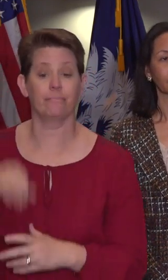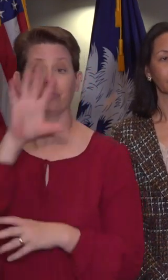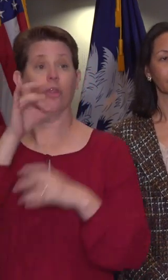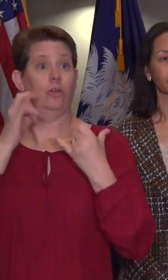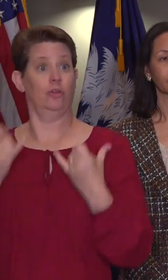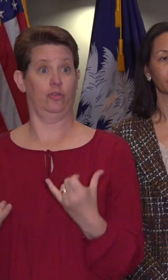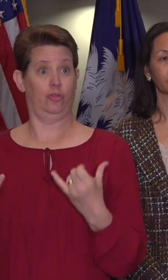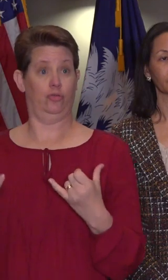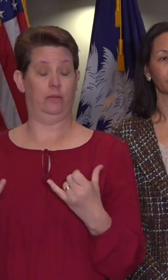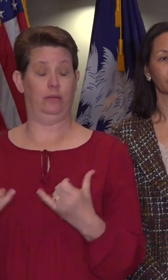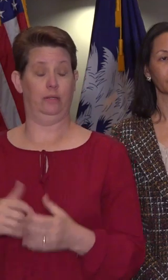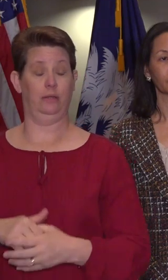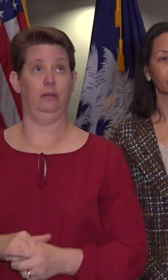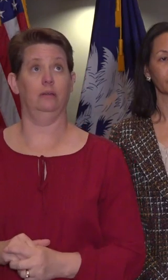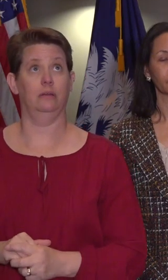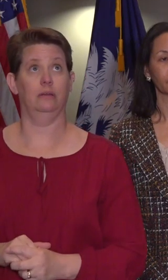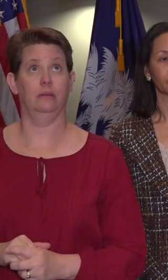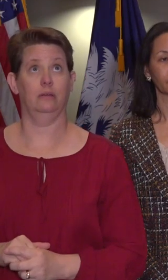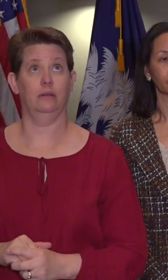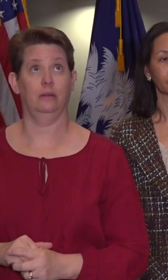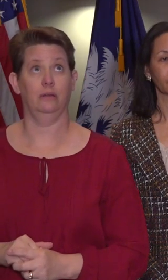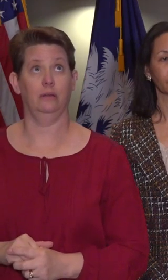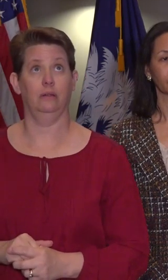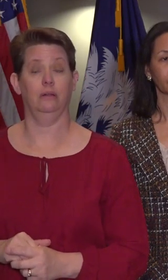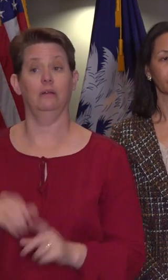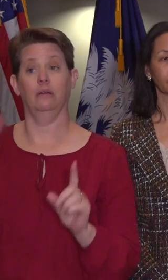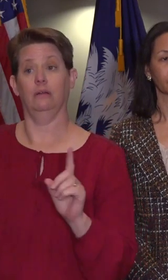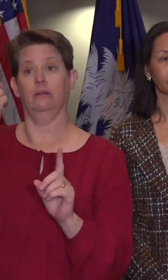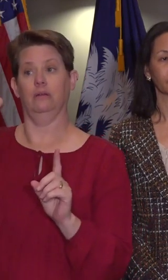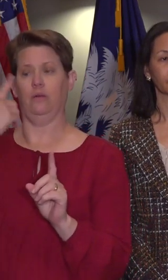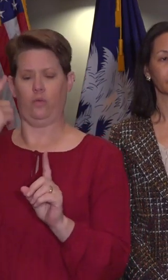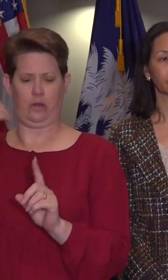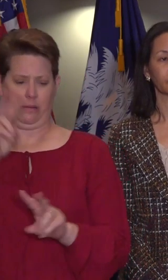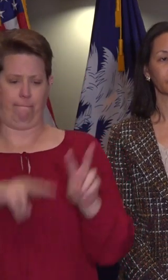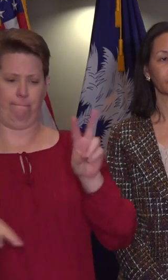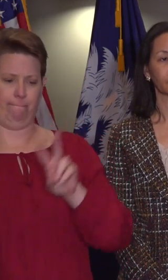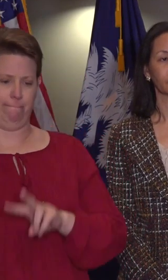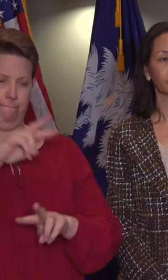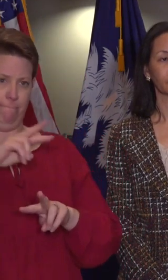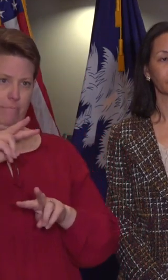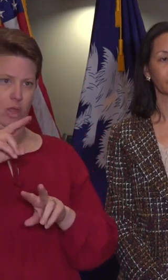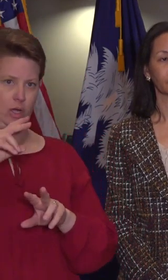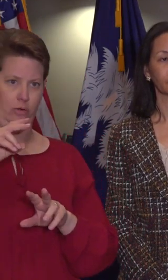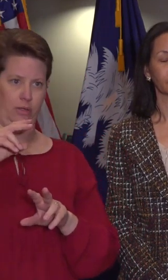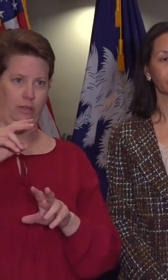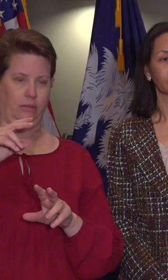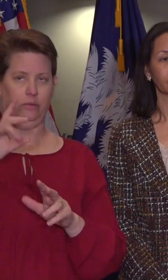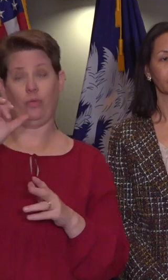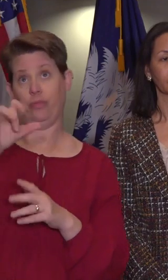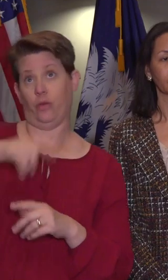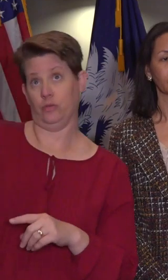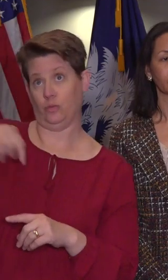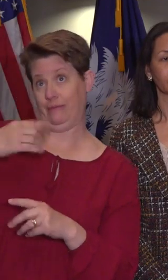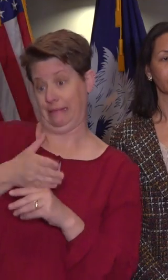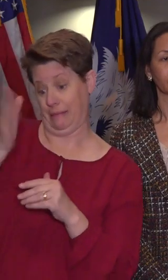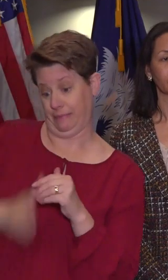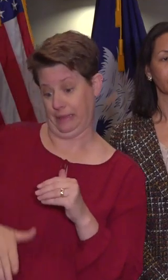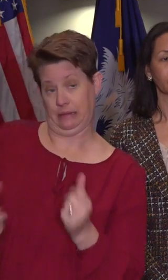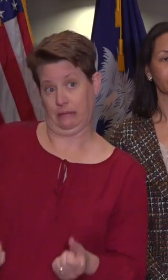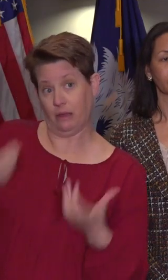Currently, we are on the monitoring of patients we have completed, or those we've completed